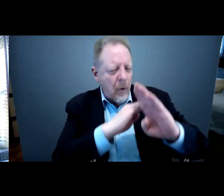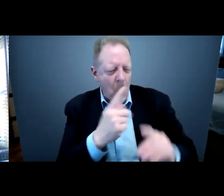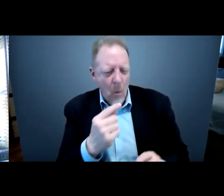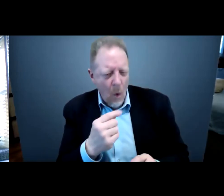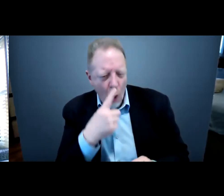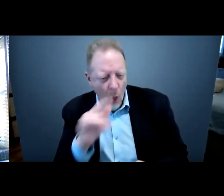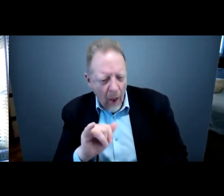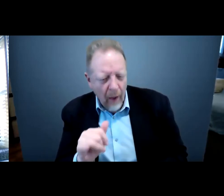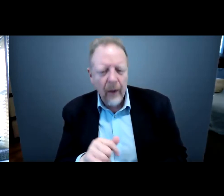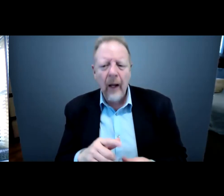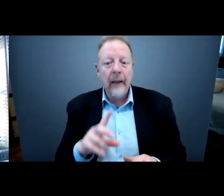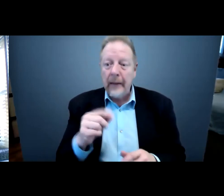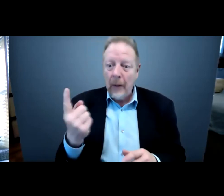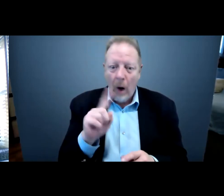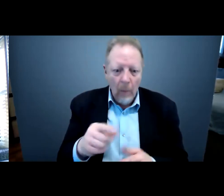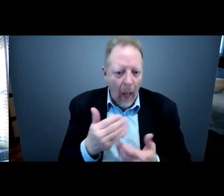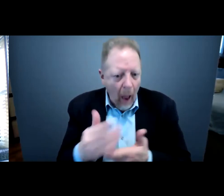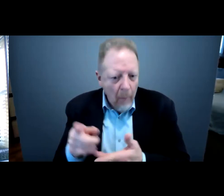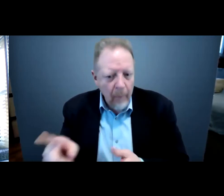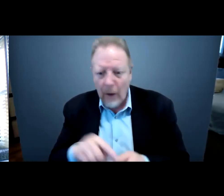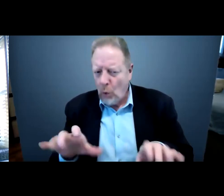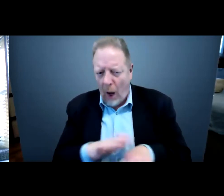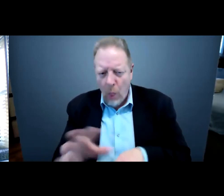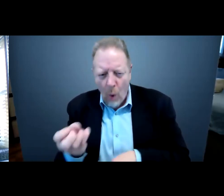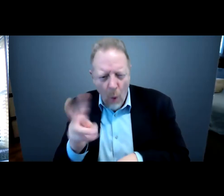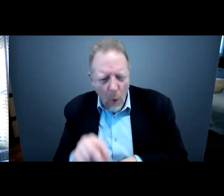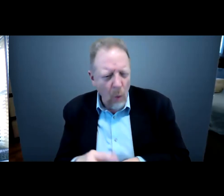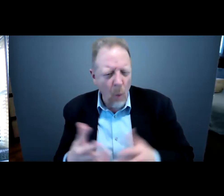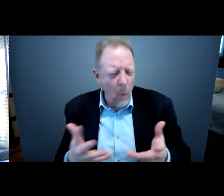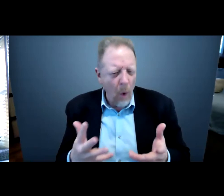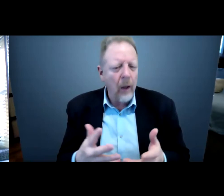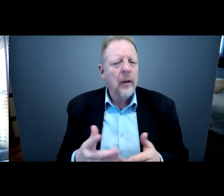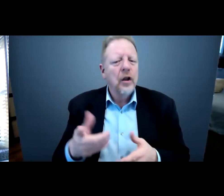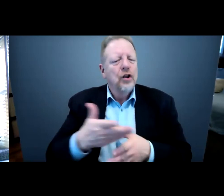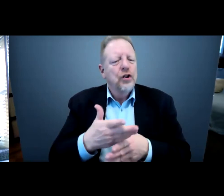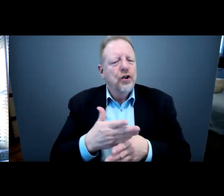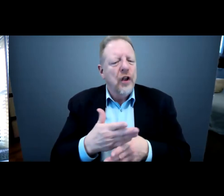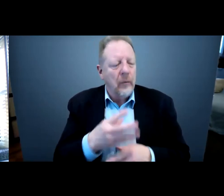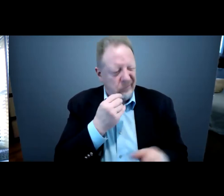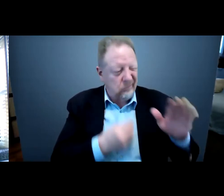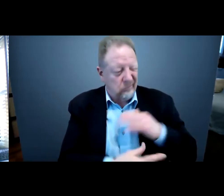have somebody support you? And I was thinking, that's just something I was thinking is,